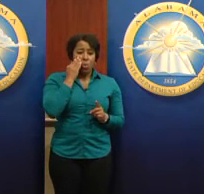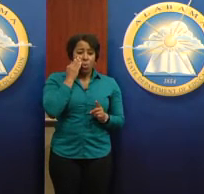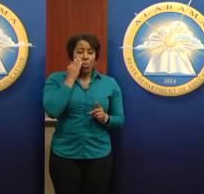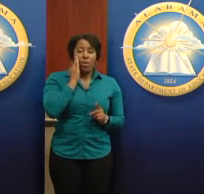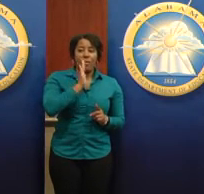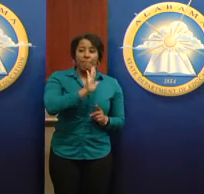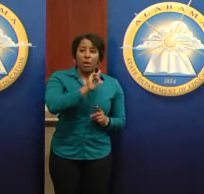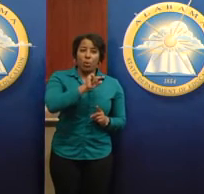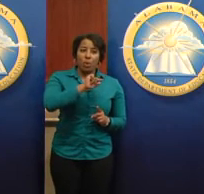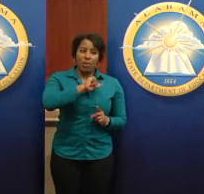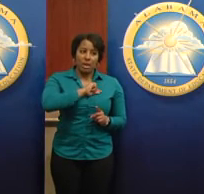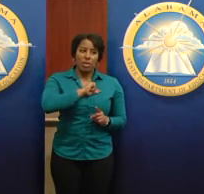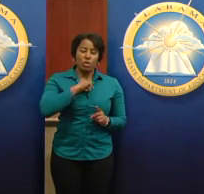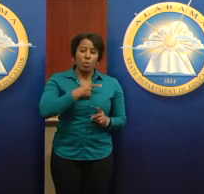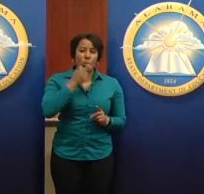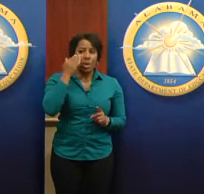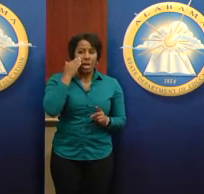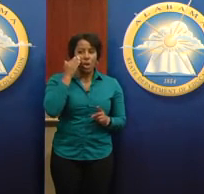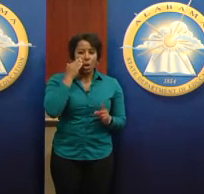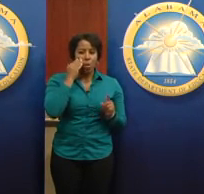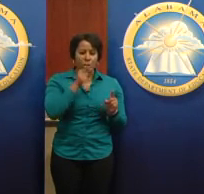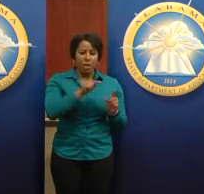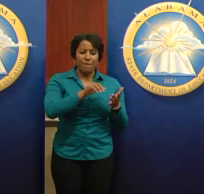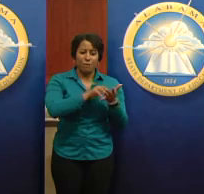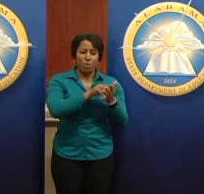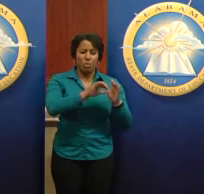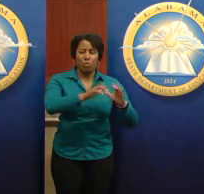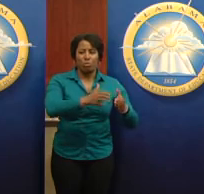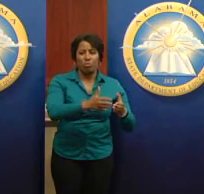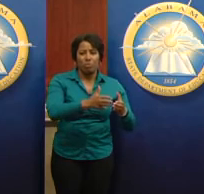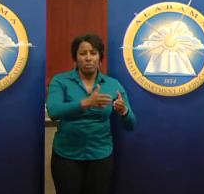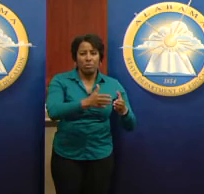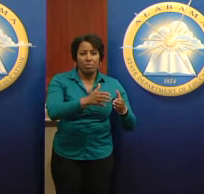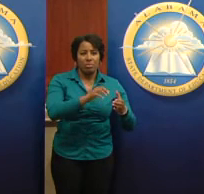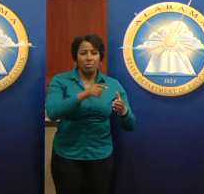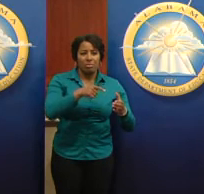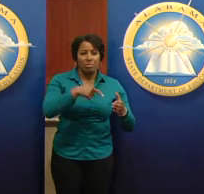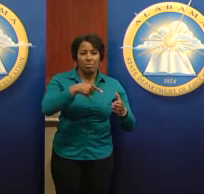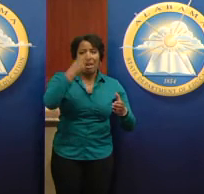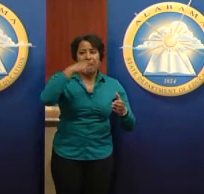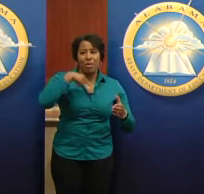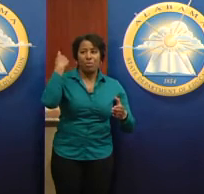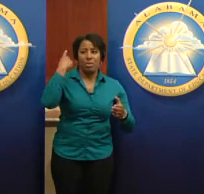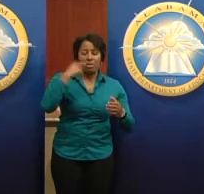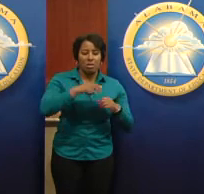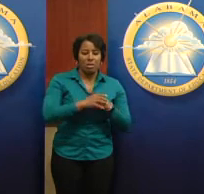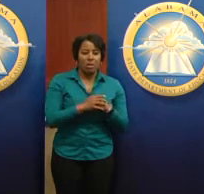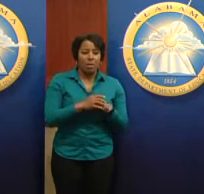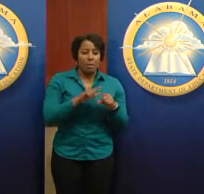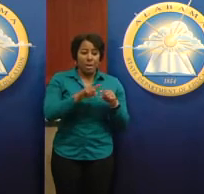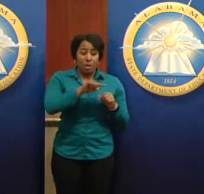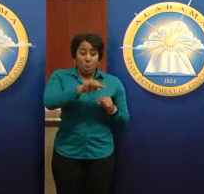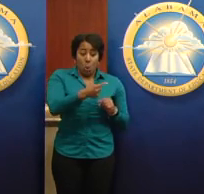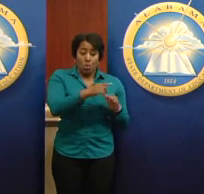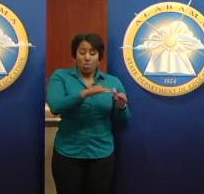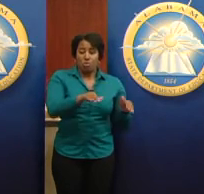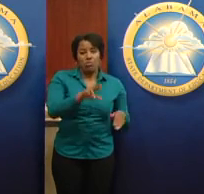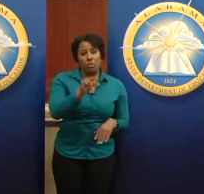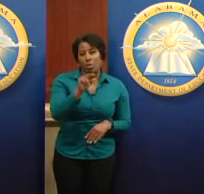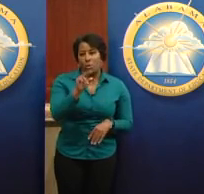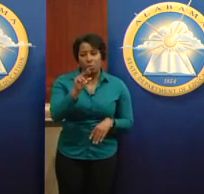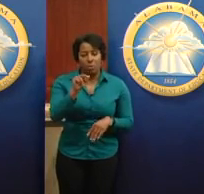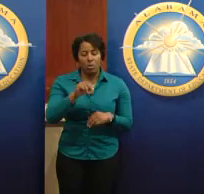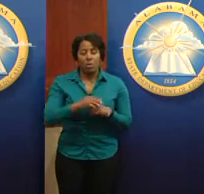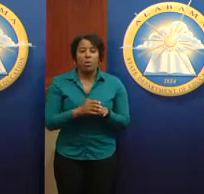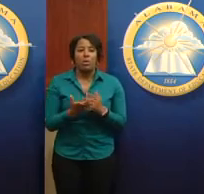because of how they qualify, it automatically puts them in a more vulnerable population. But they would not be the only children. So,